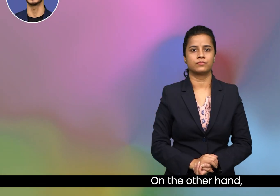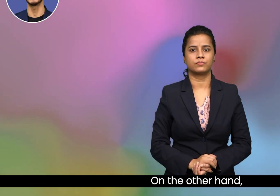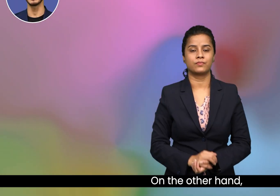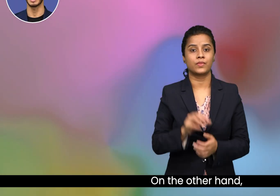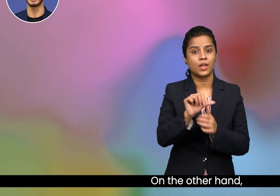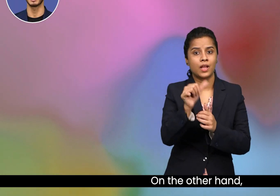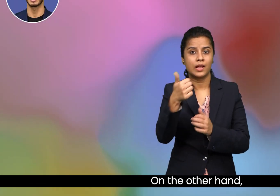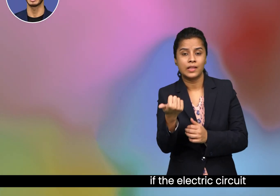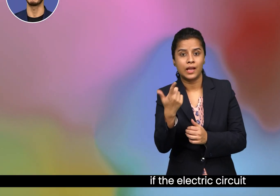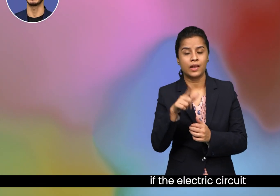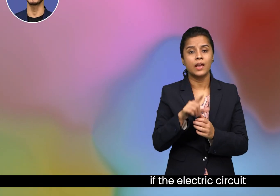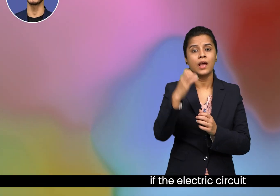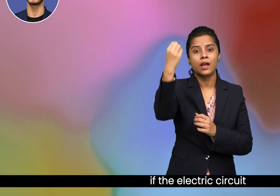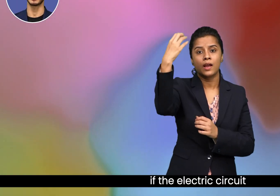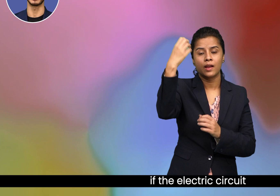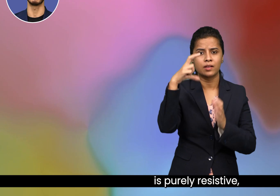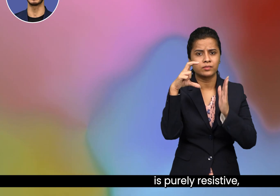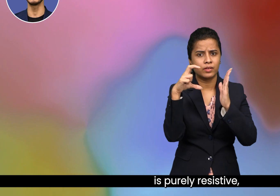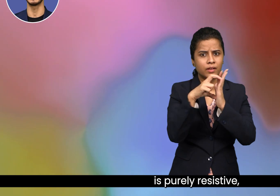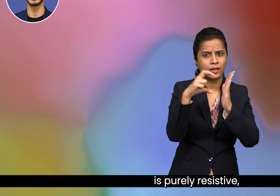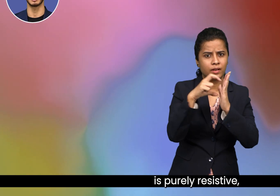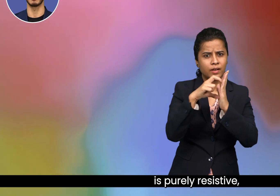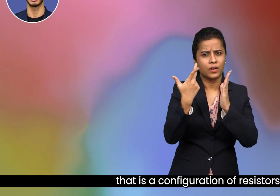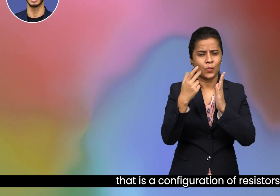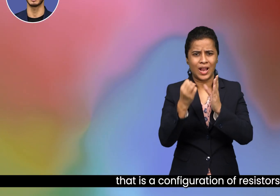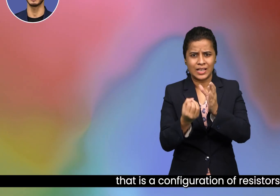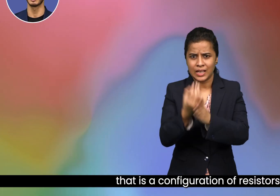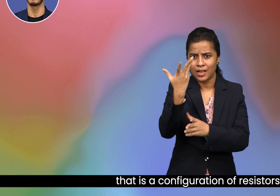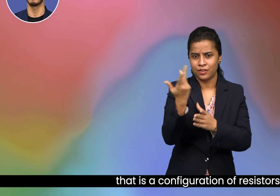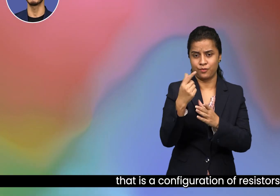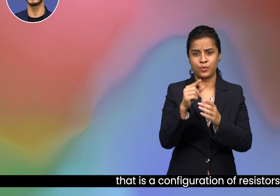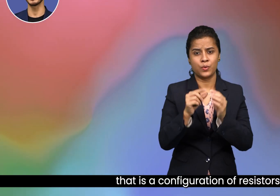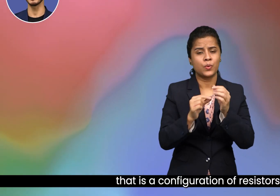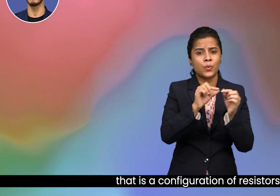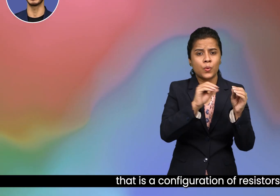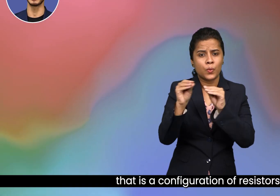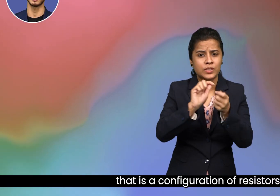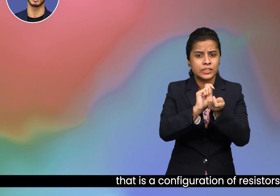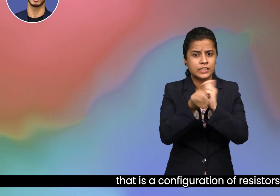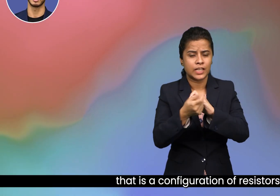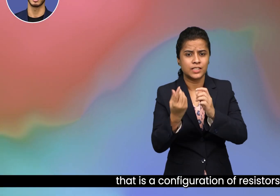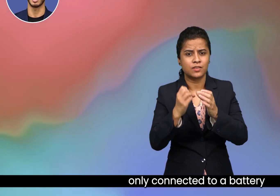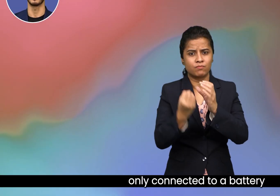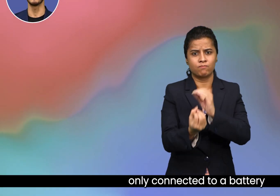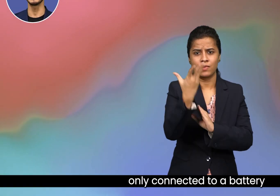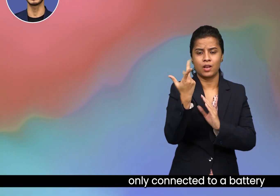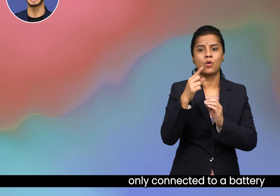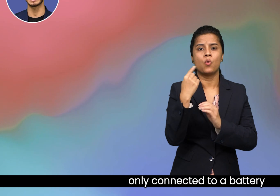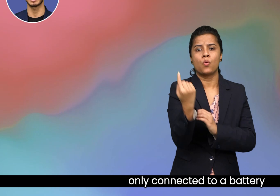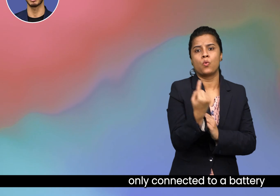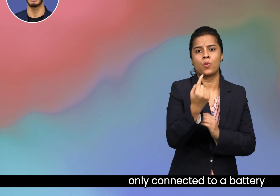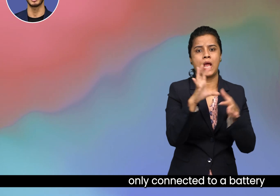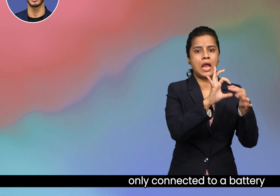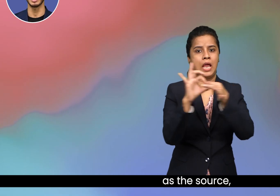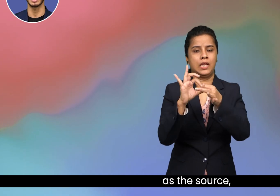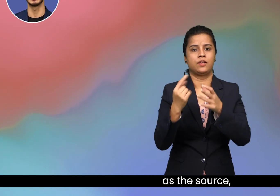On the other hand, if the electric circuit is purely resistive, that is, configuration of resistors are only